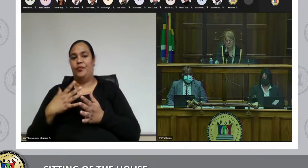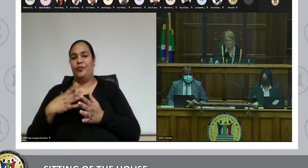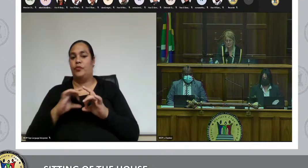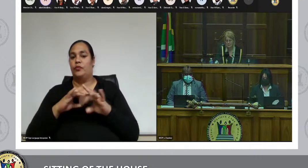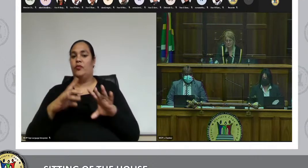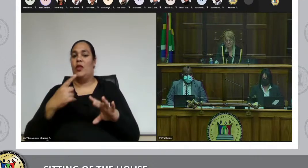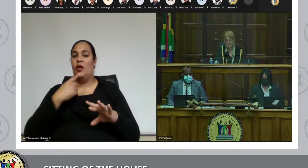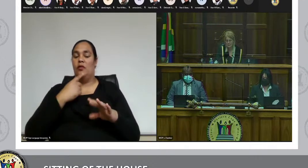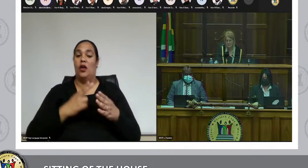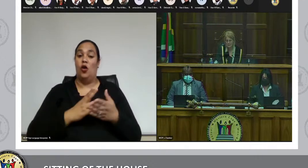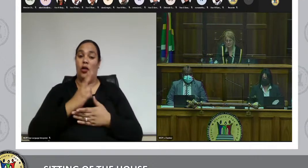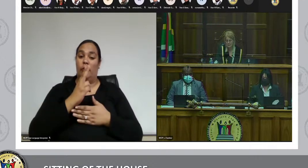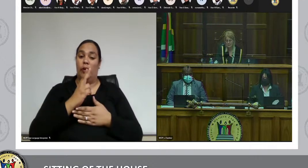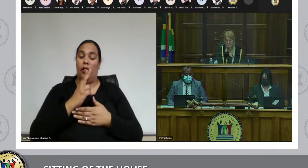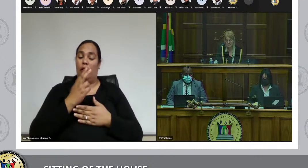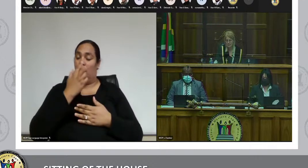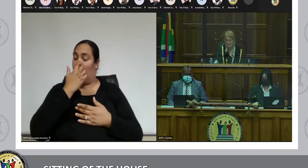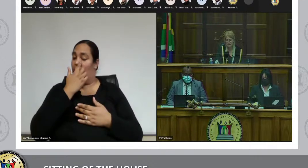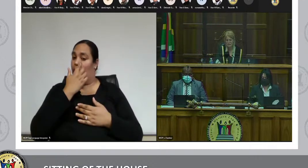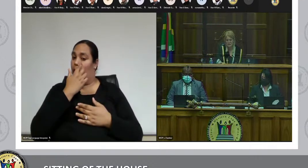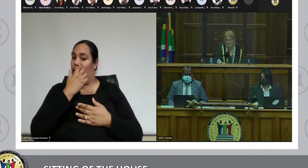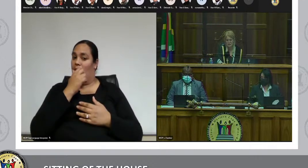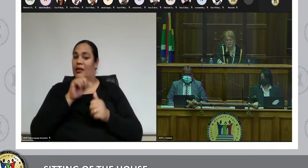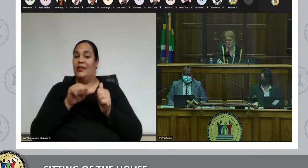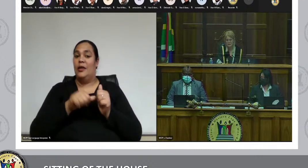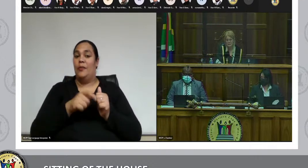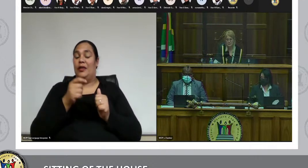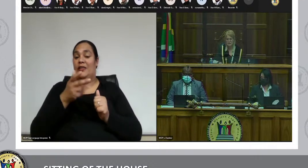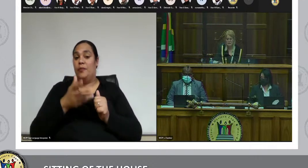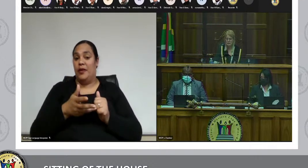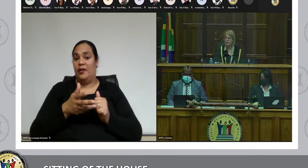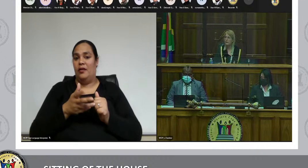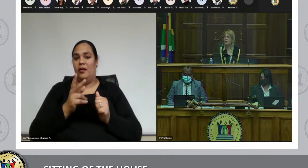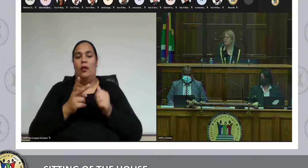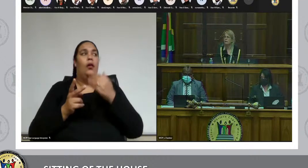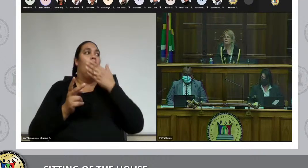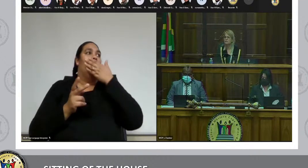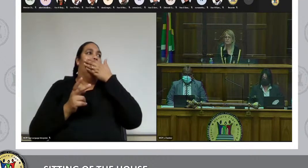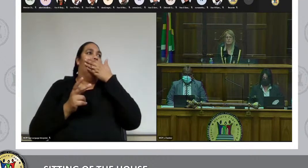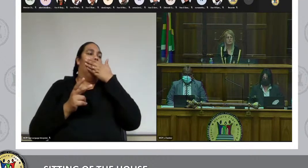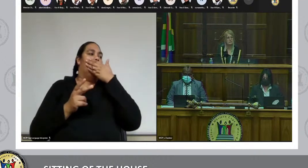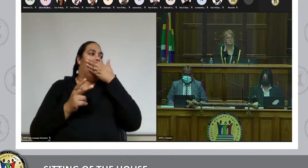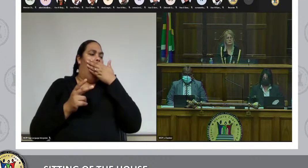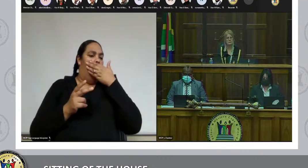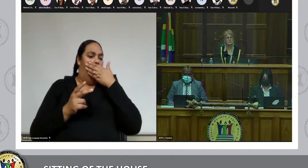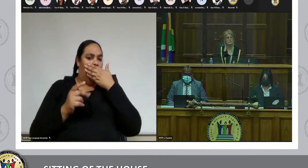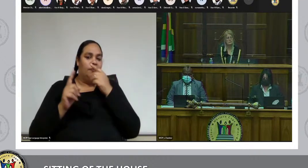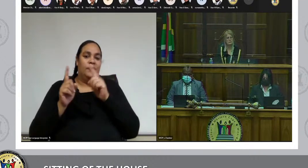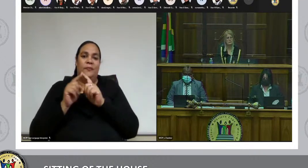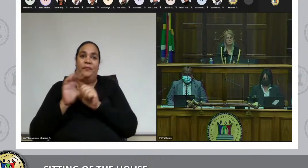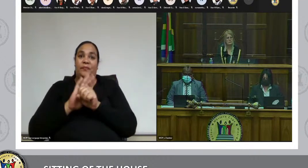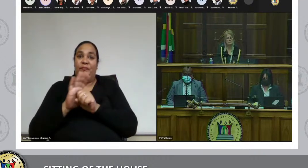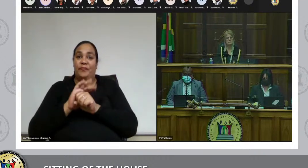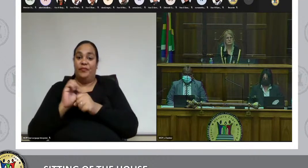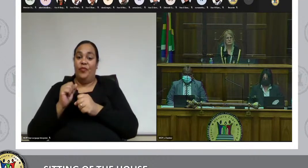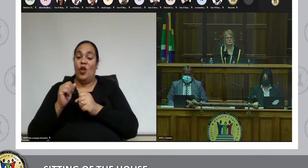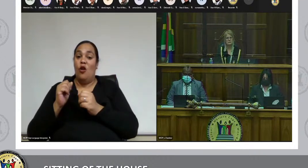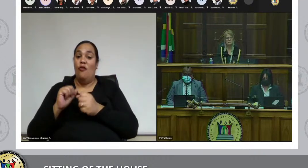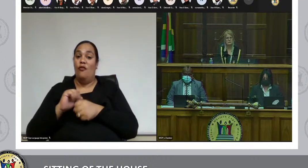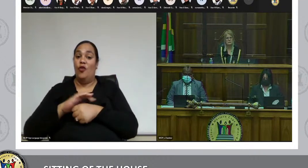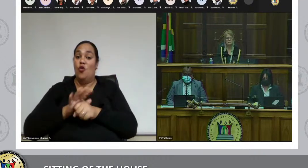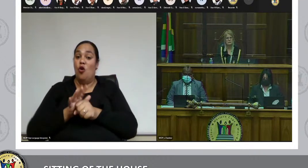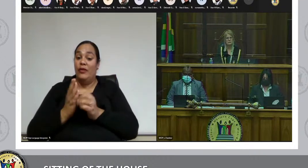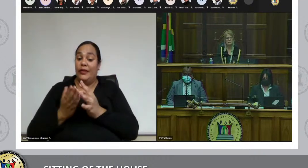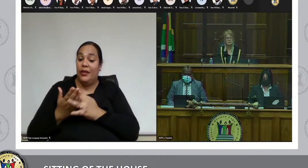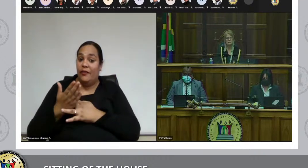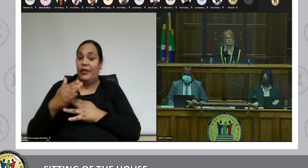saying, Honourable Deputy Speaker, against the background of the COVID-19 interventions into